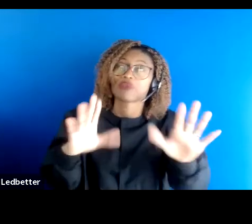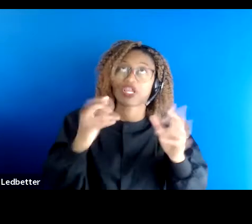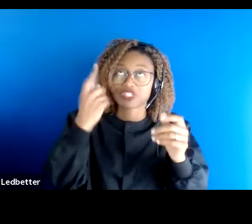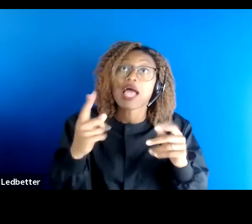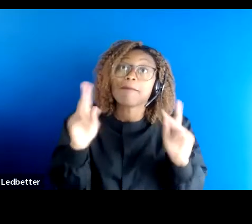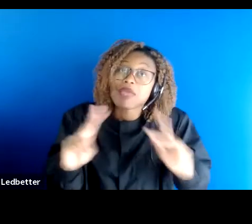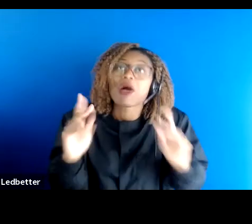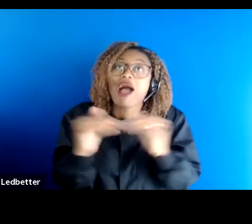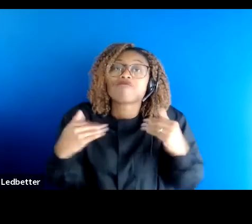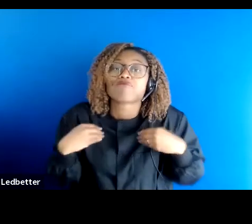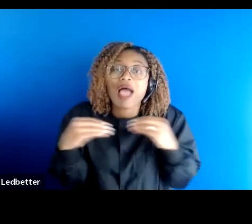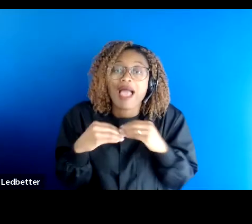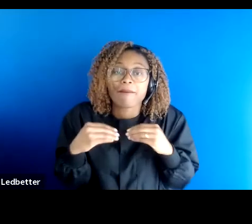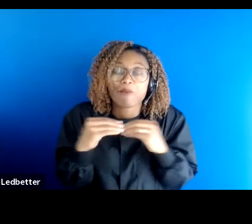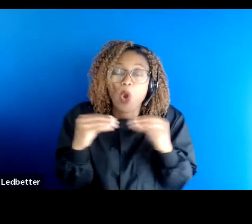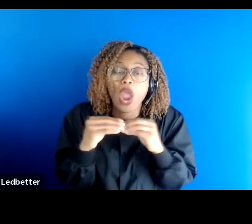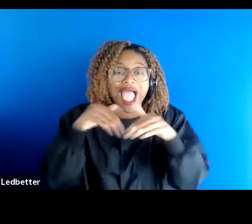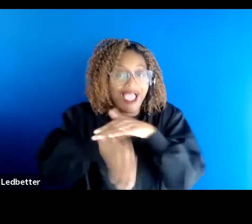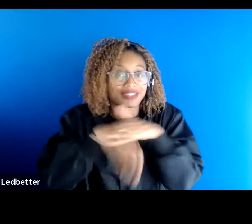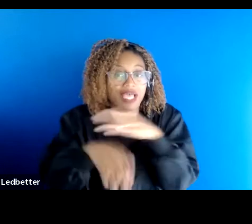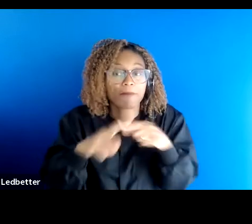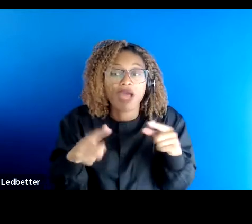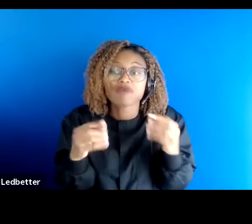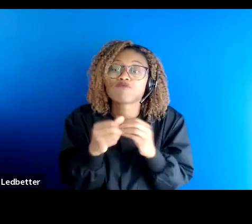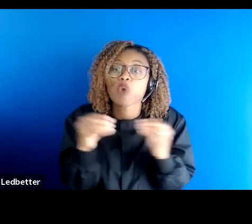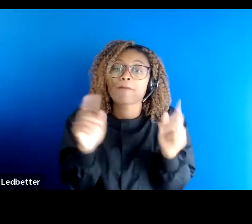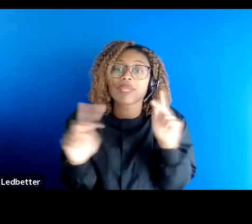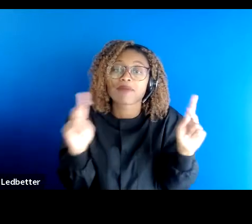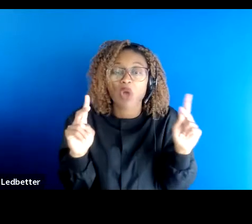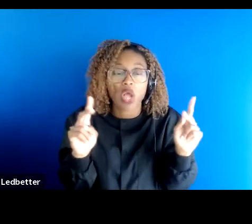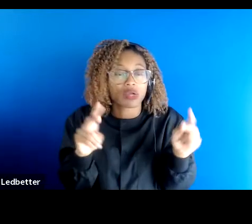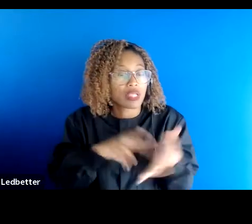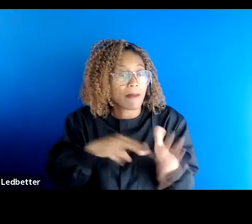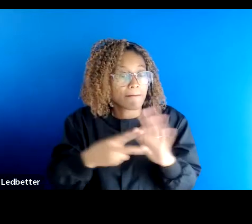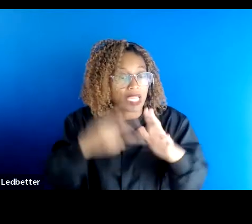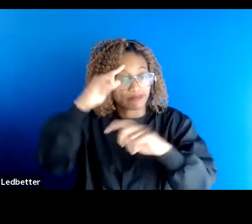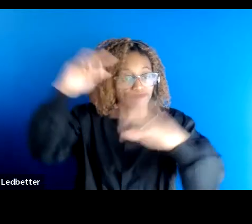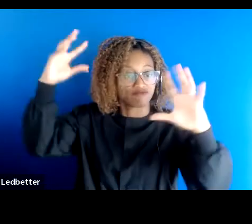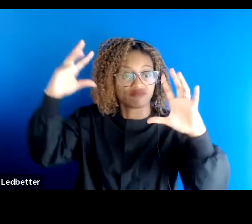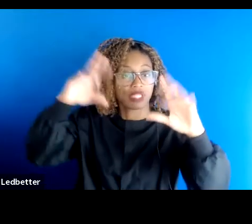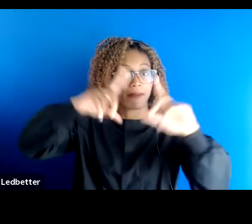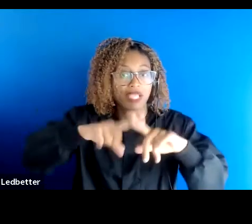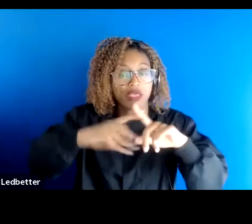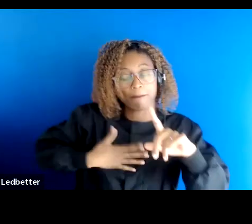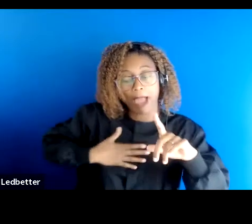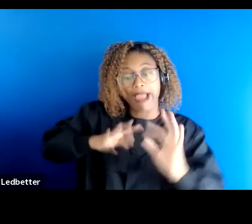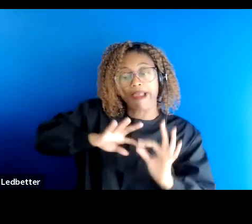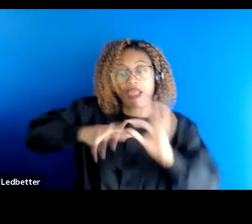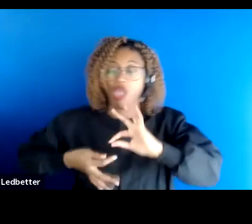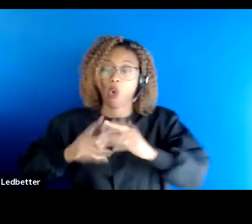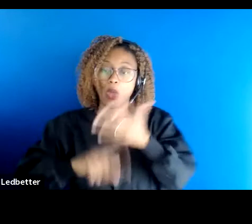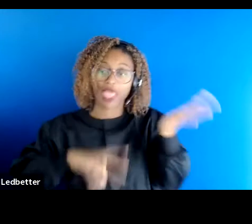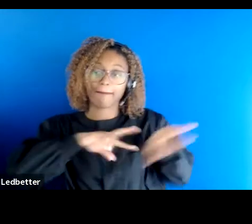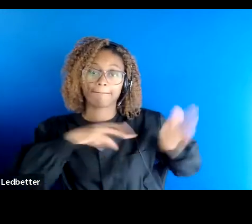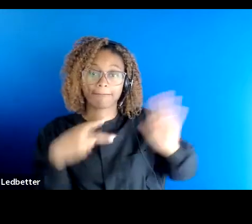more people are interpreting it, and then kind of creating their own sort of understandings or interpretations of what certain things